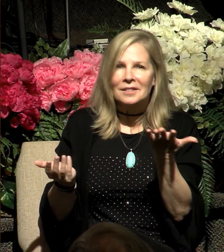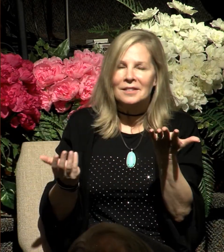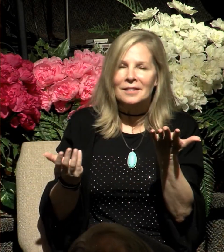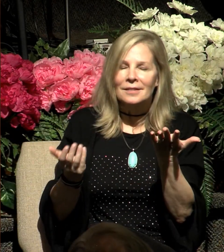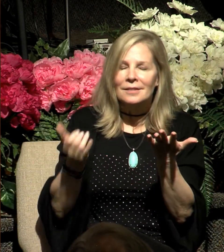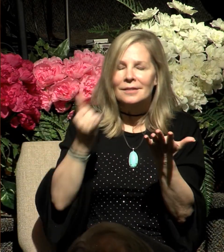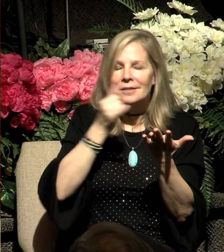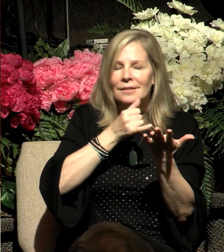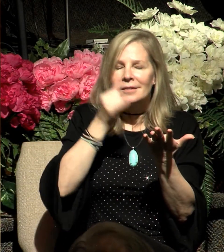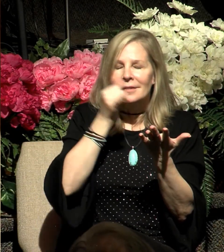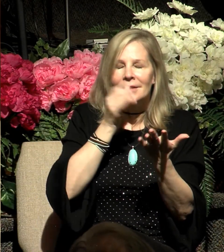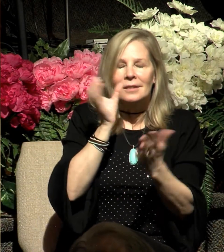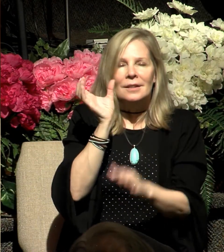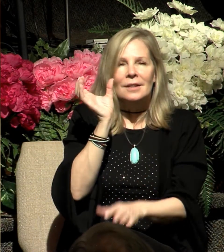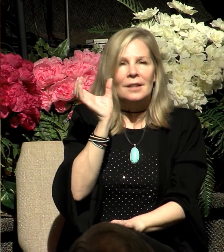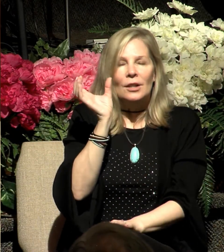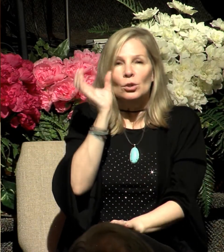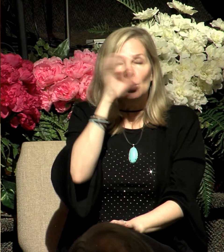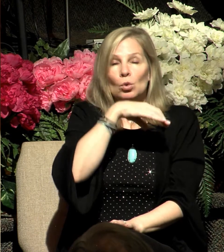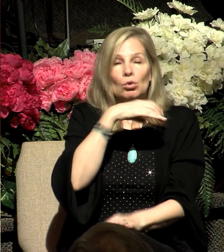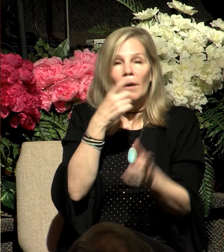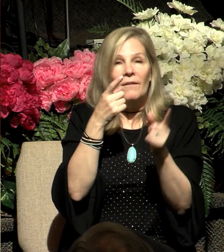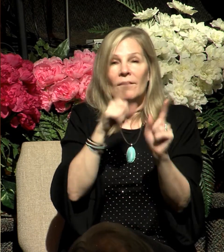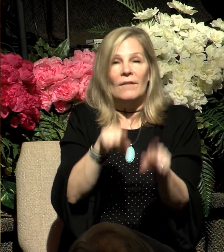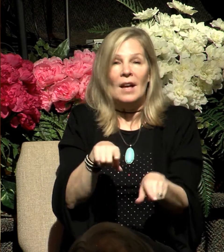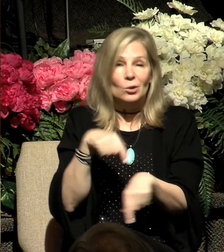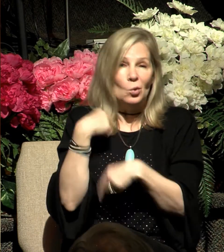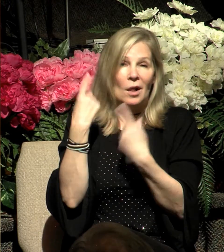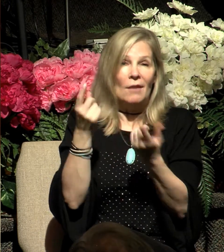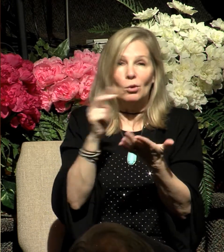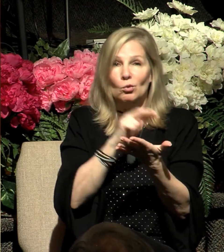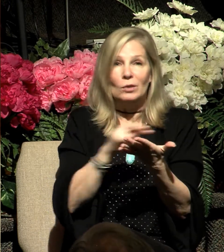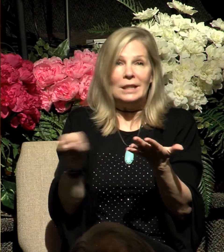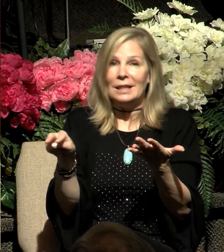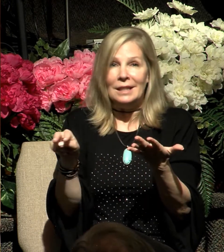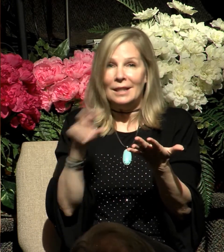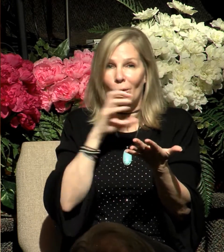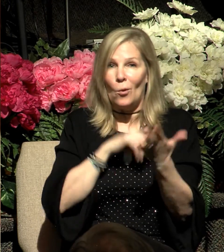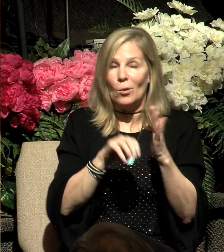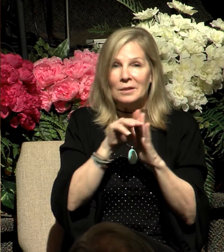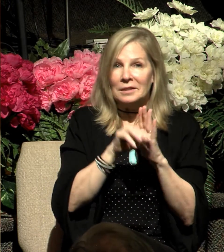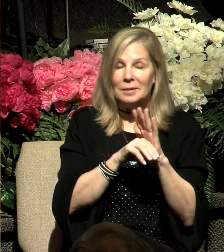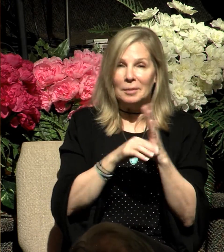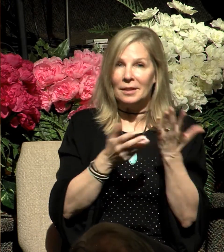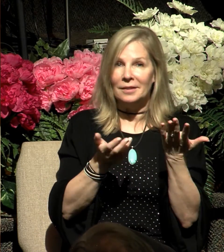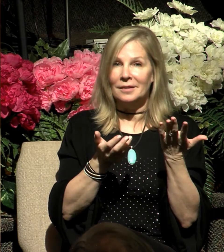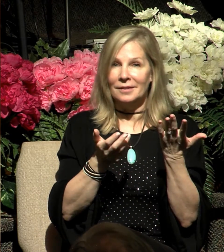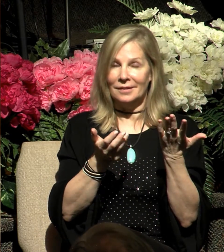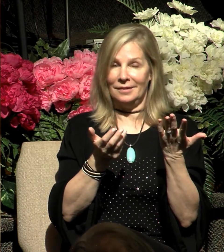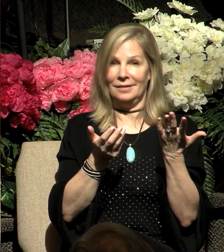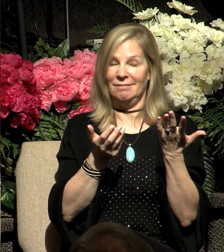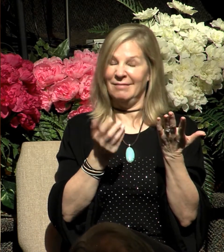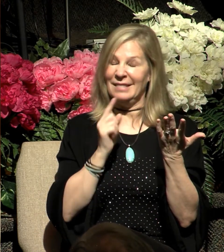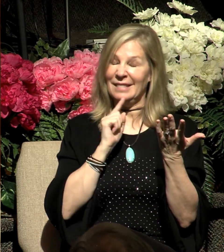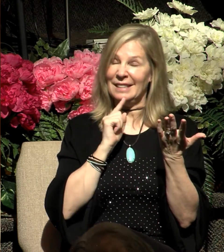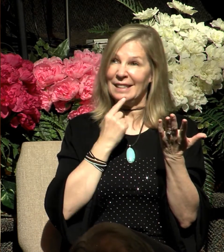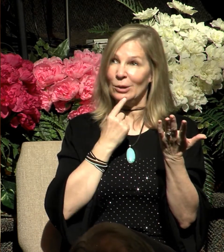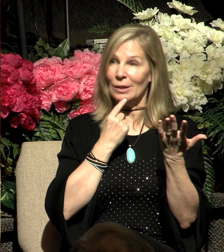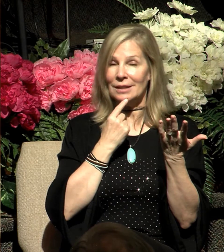unusual events that you will ever read in the Old Testament. And if it wasn't so serious, it actually would be